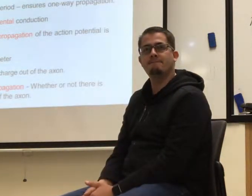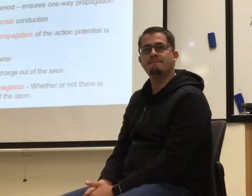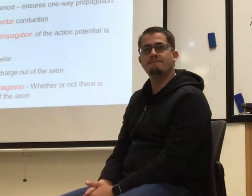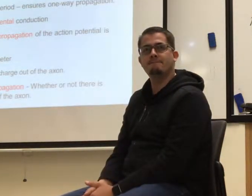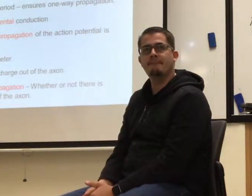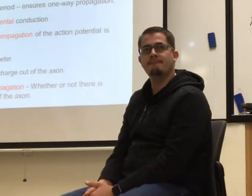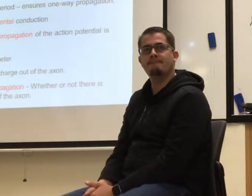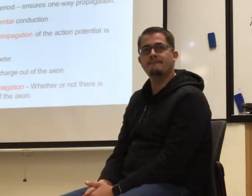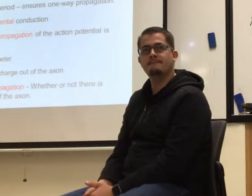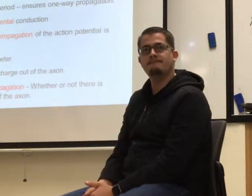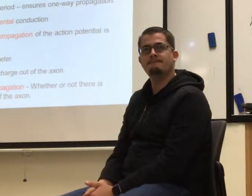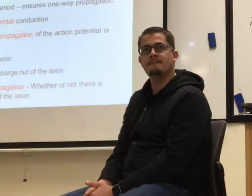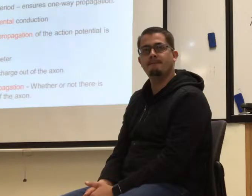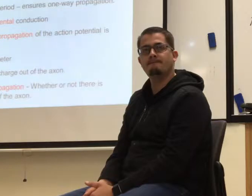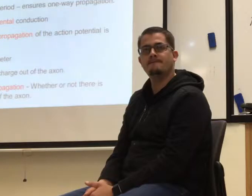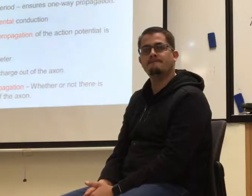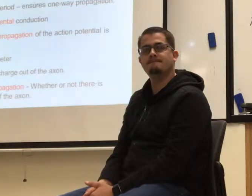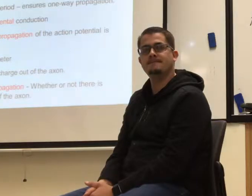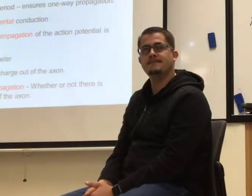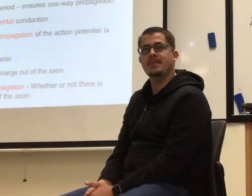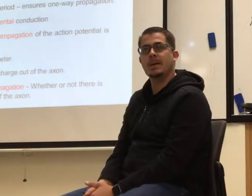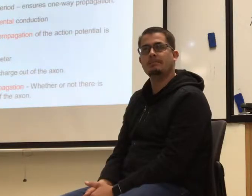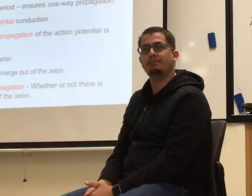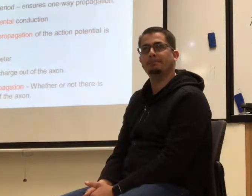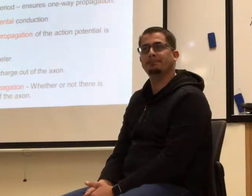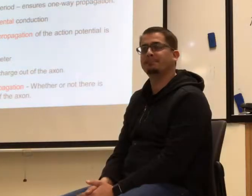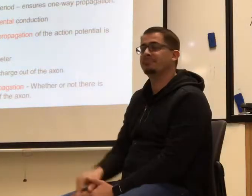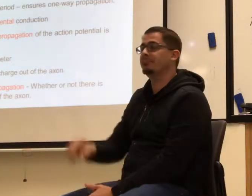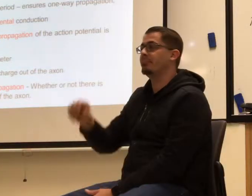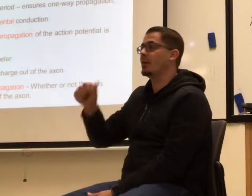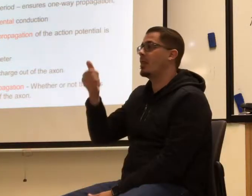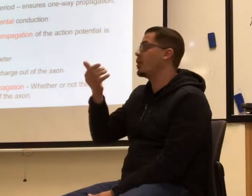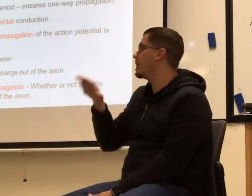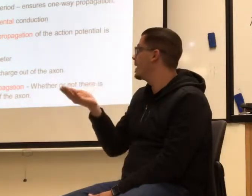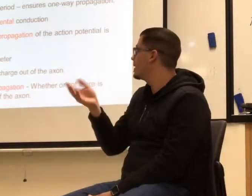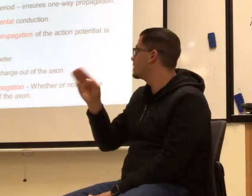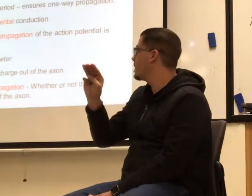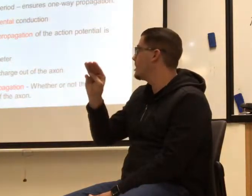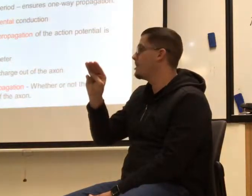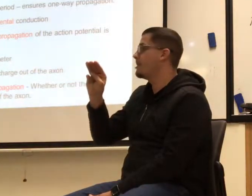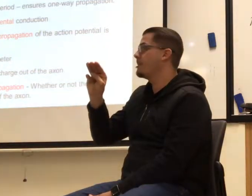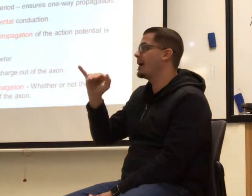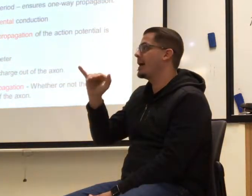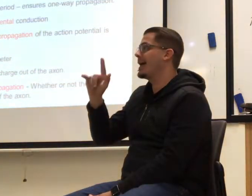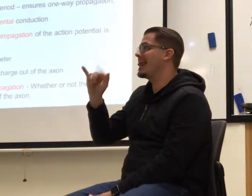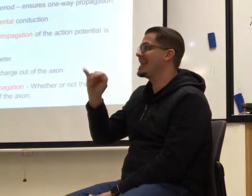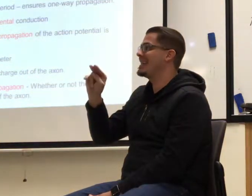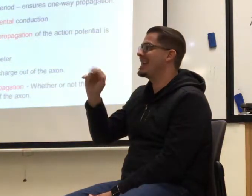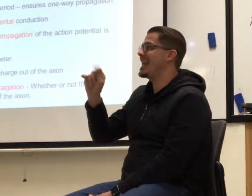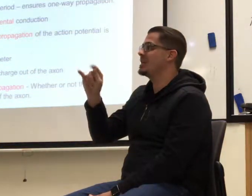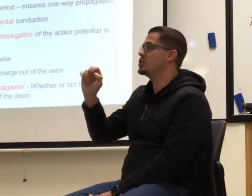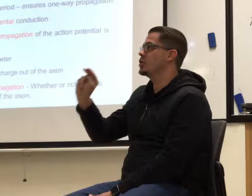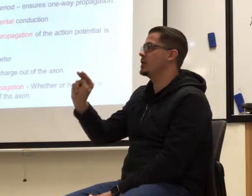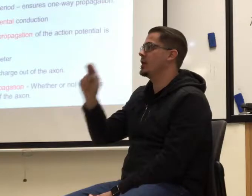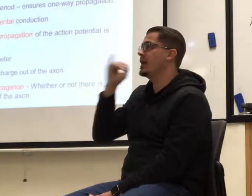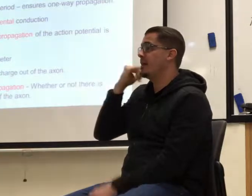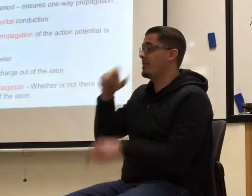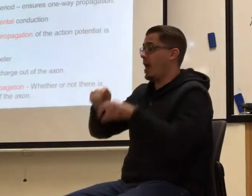Okay, the other thing is myelination. Is the axon myelinated or not?